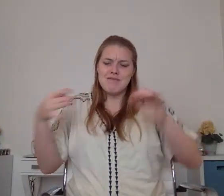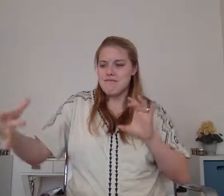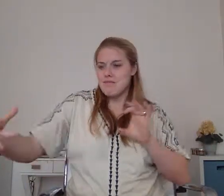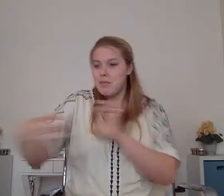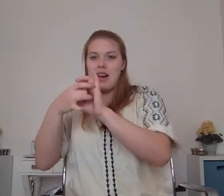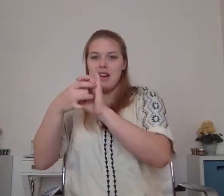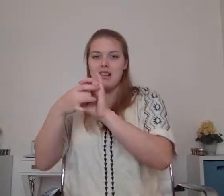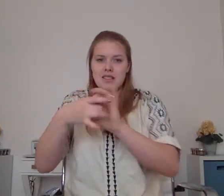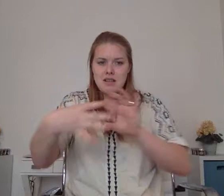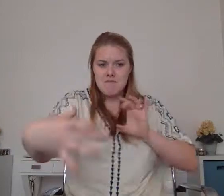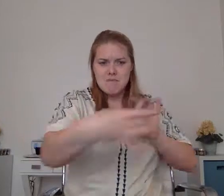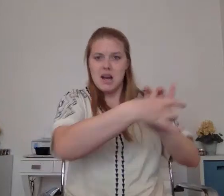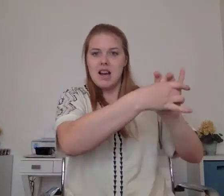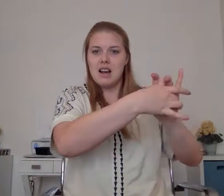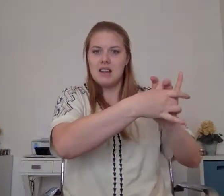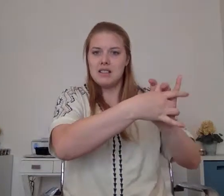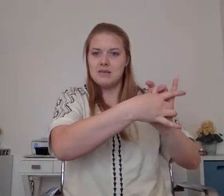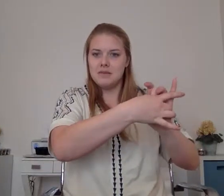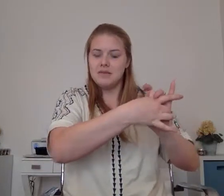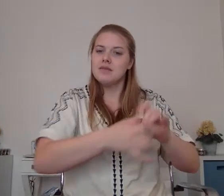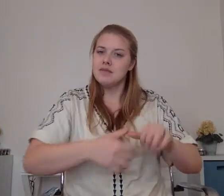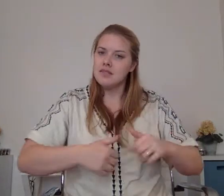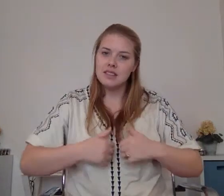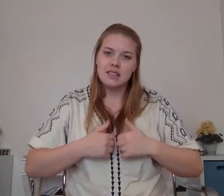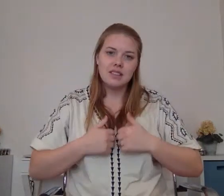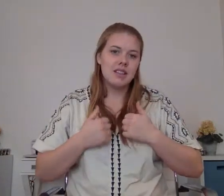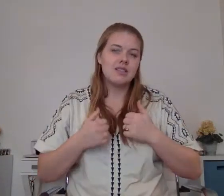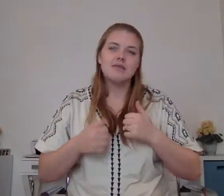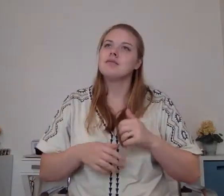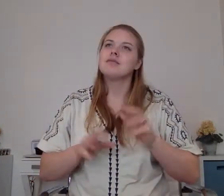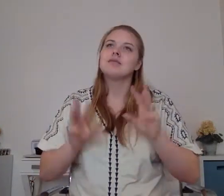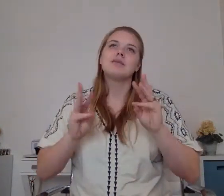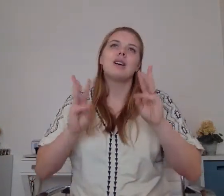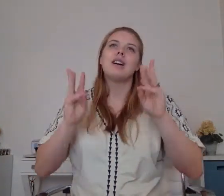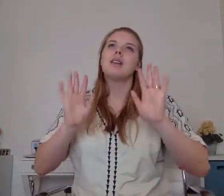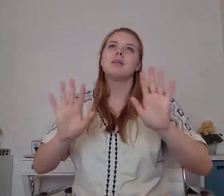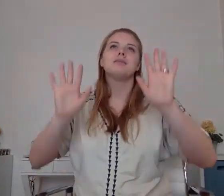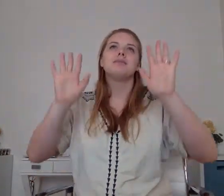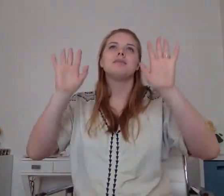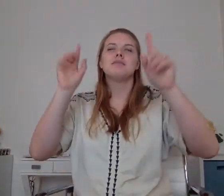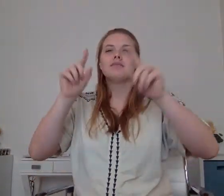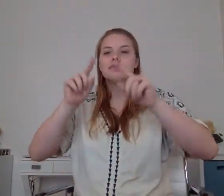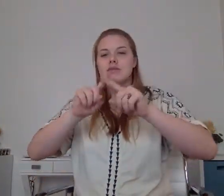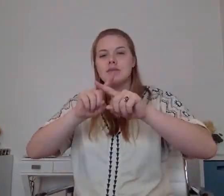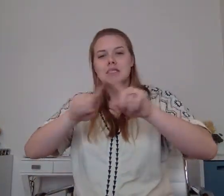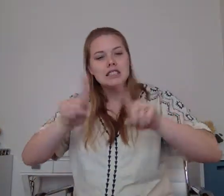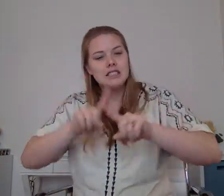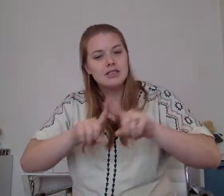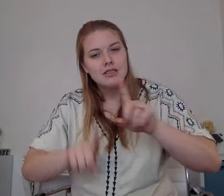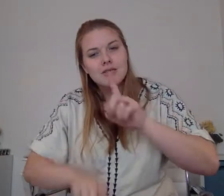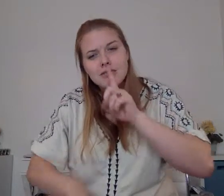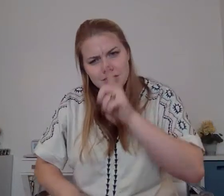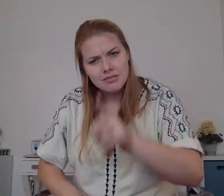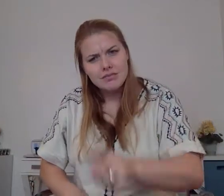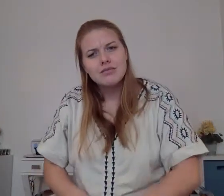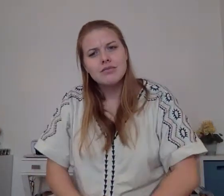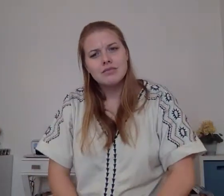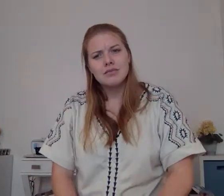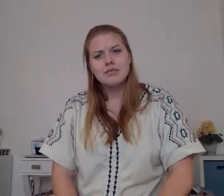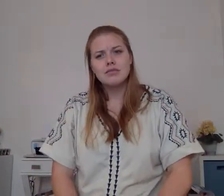know that life has plenty of magic and plenty of ambiguity. And they like to incite dualities, but